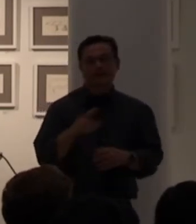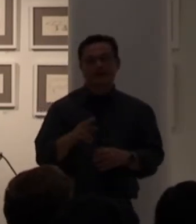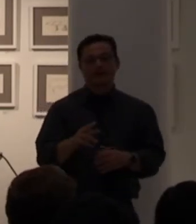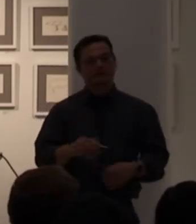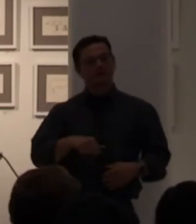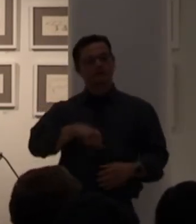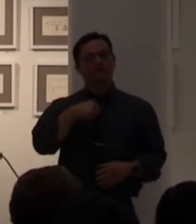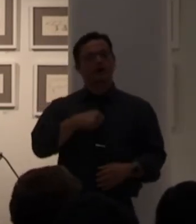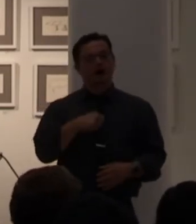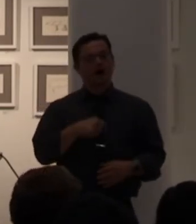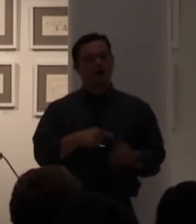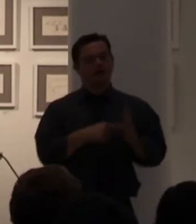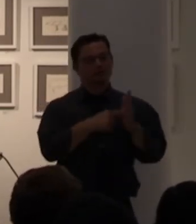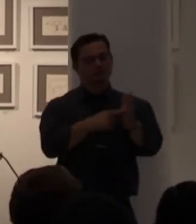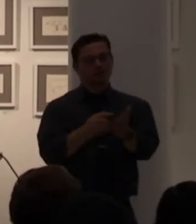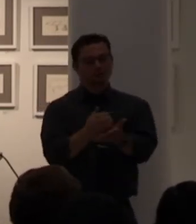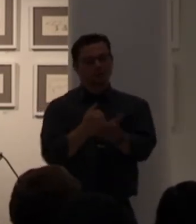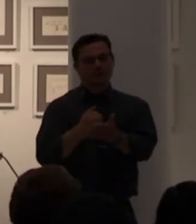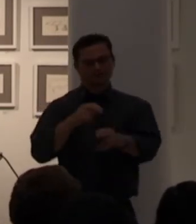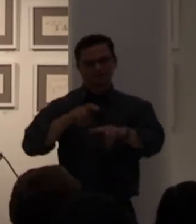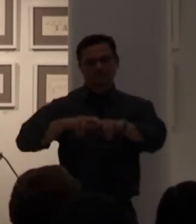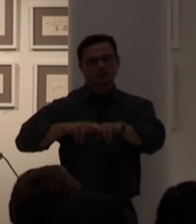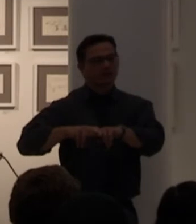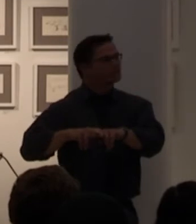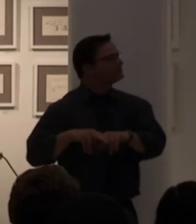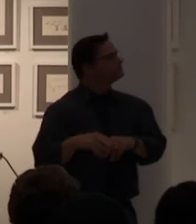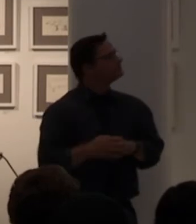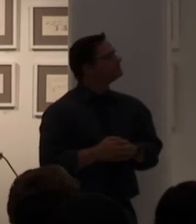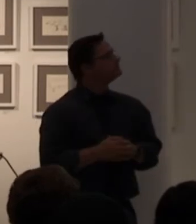Nico Magistrati's last chair.